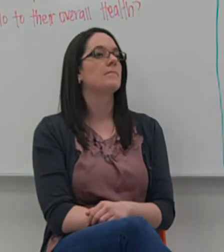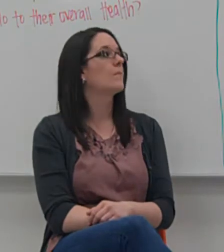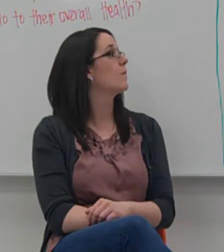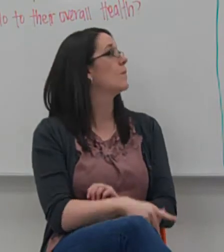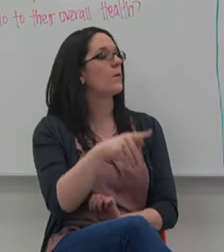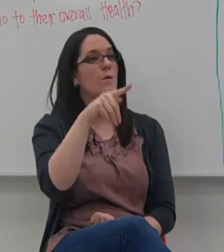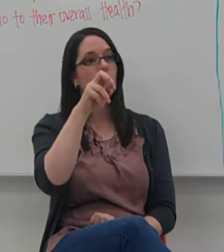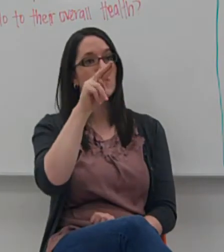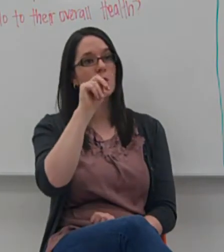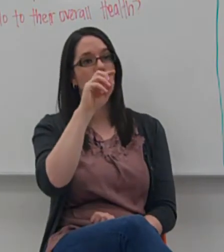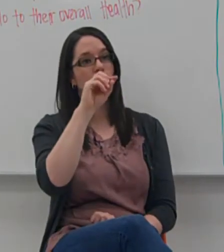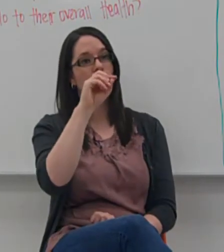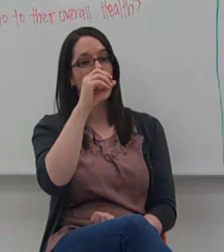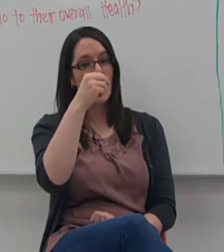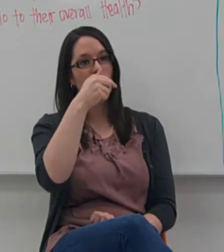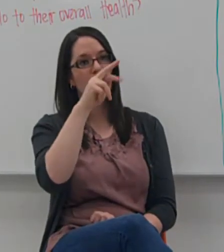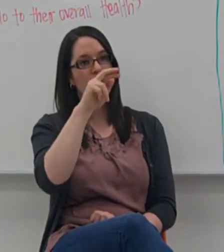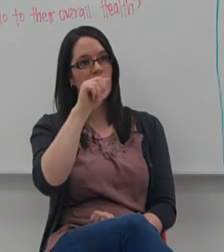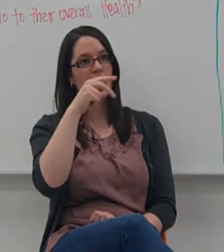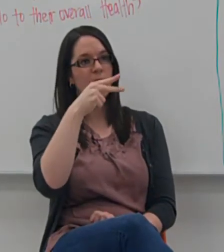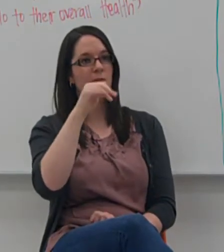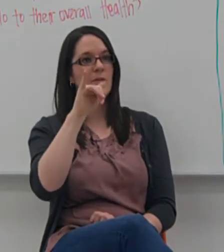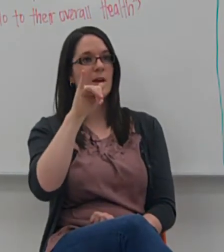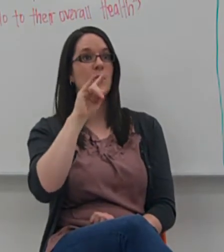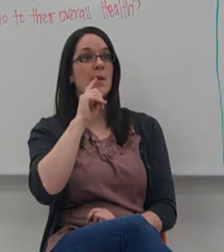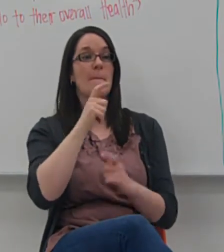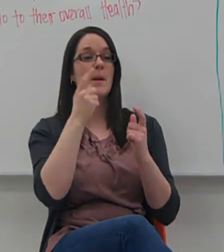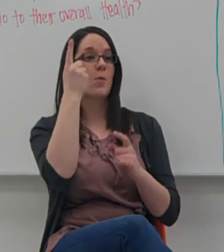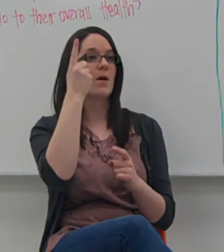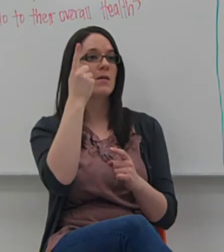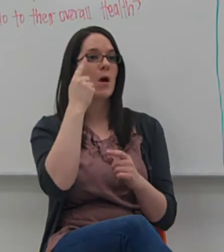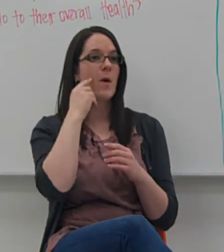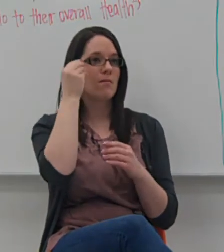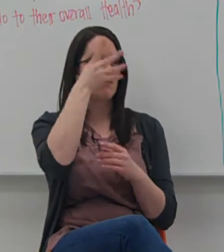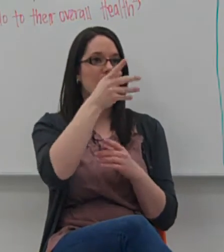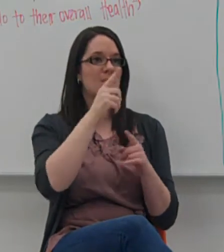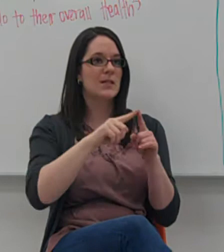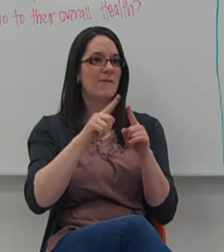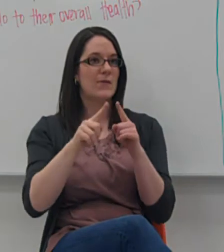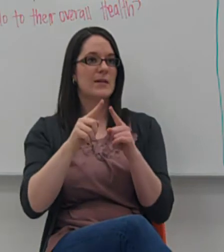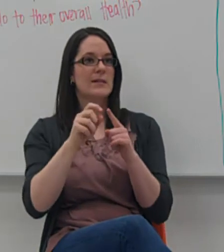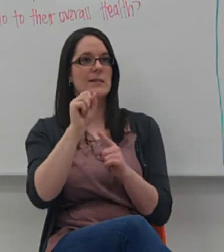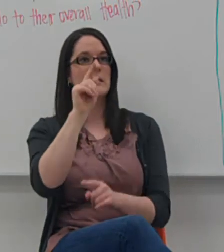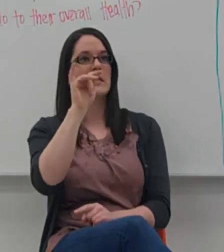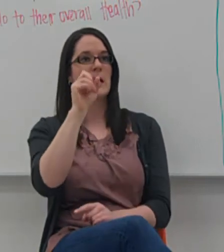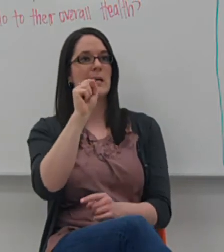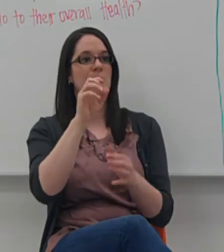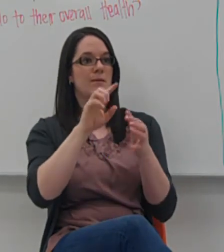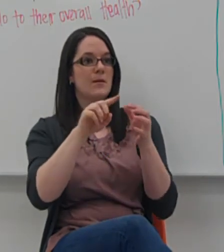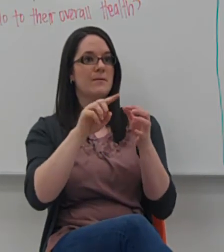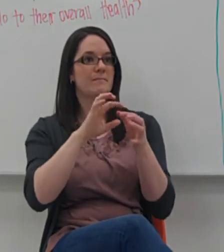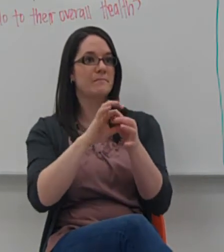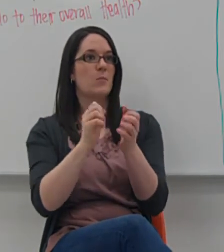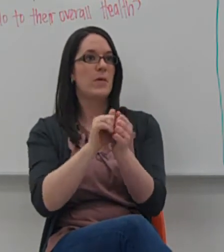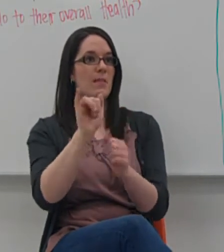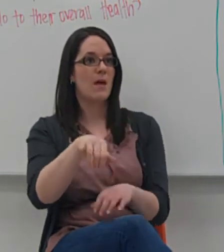Pornography, that's a huge one. I'll tell you a couple stats when we start talking about addiction in just a minute about pornography. Hurting